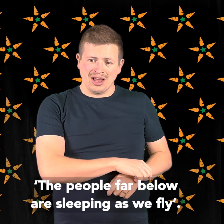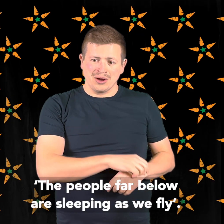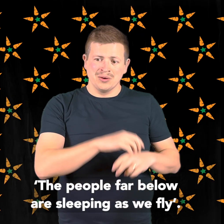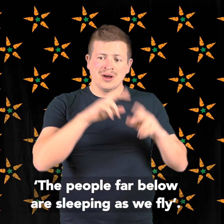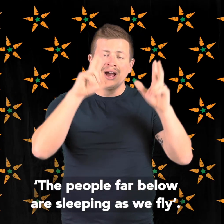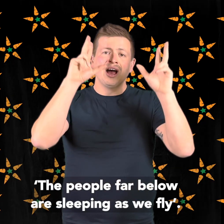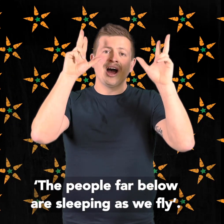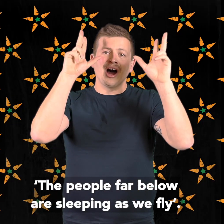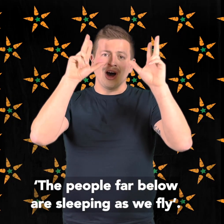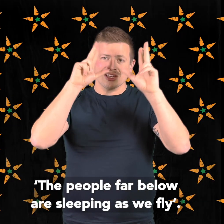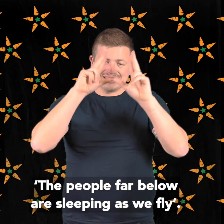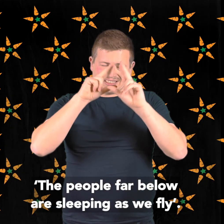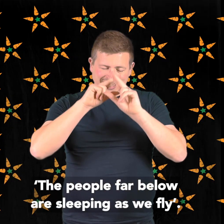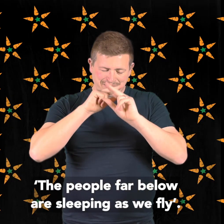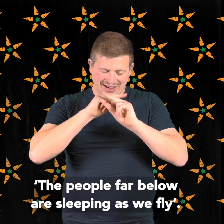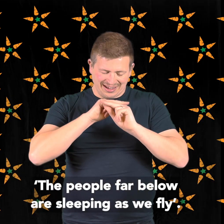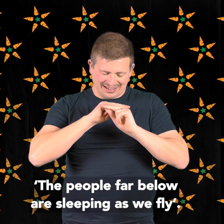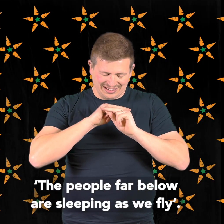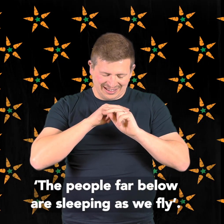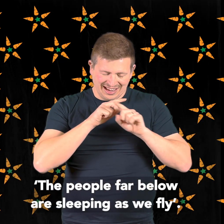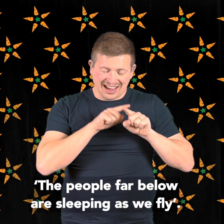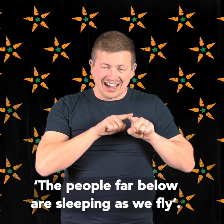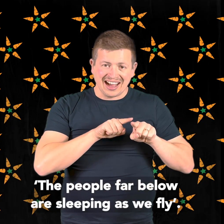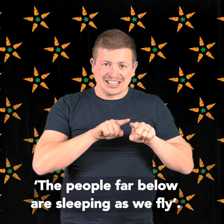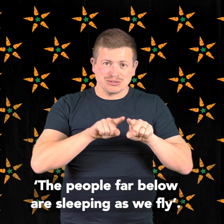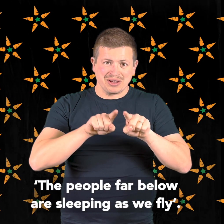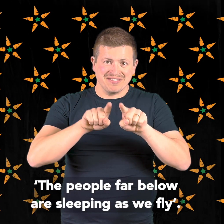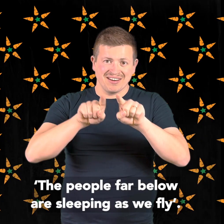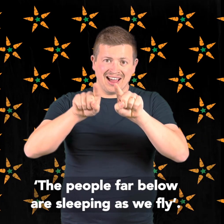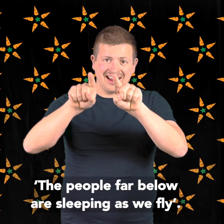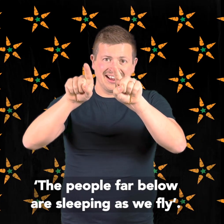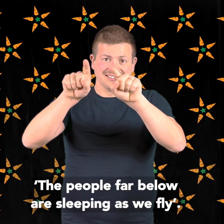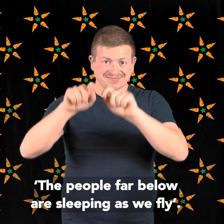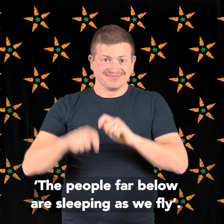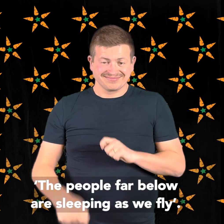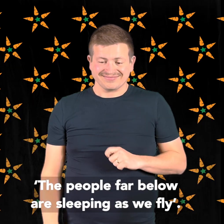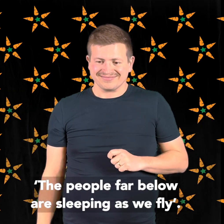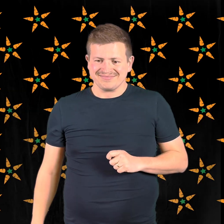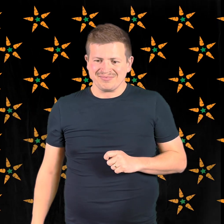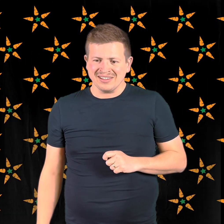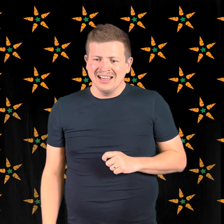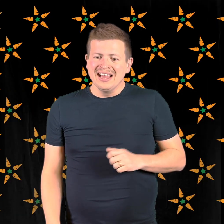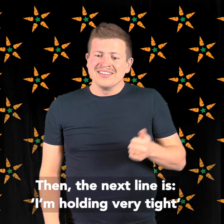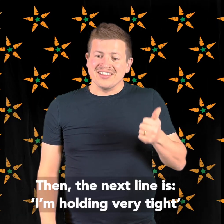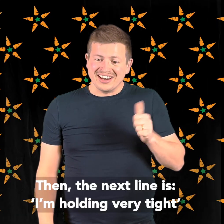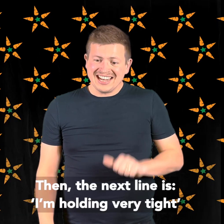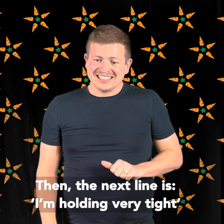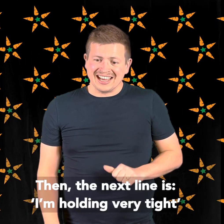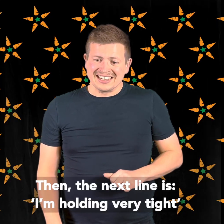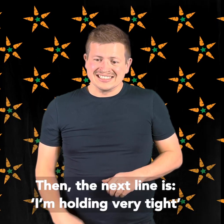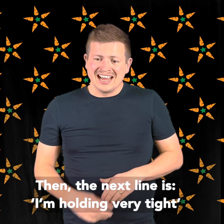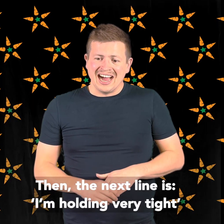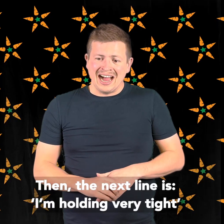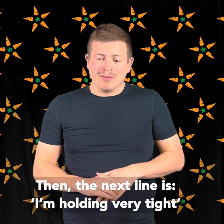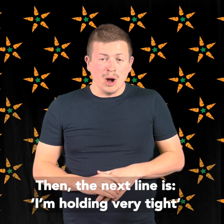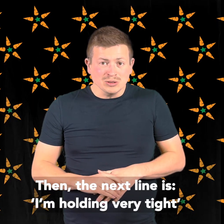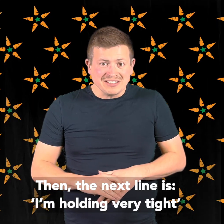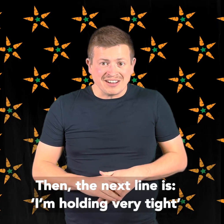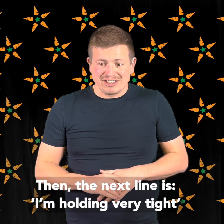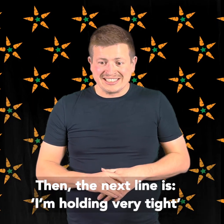below are sleeping as we fly. Then the next line is "I'm holding very